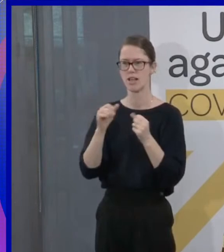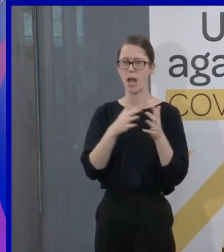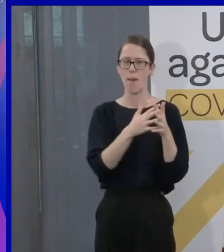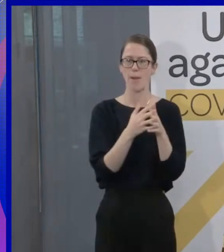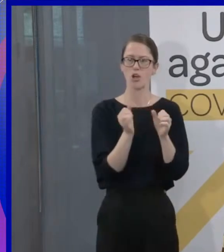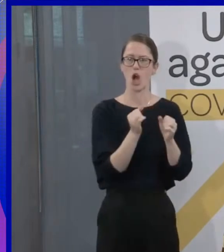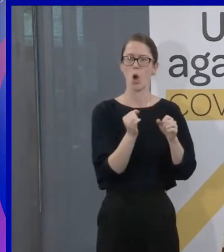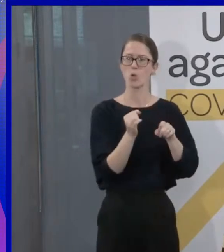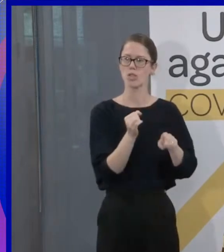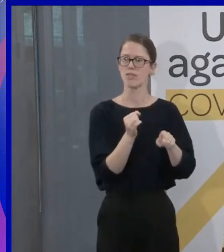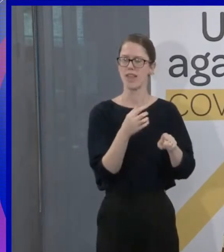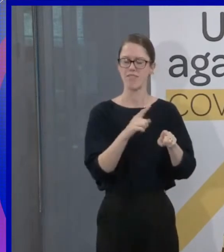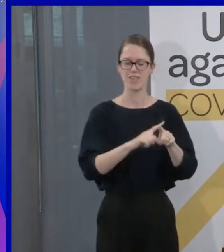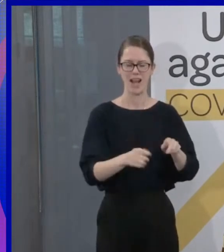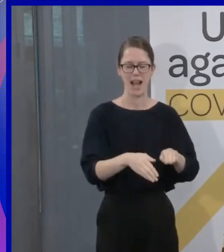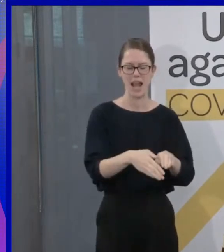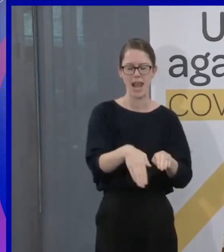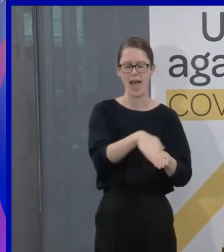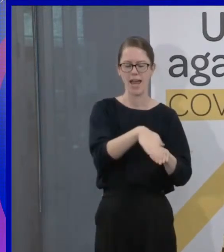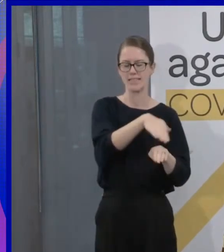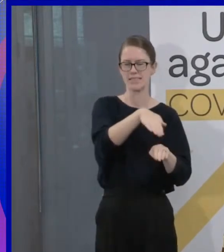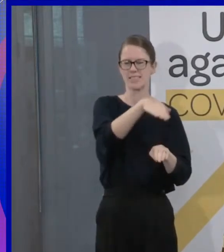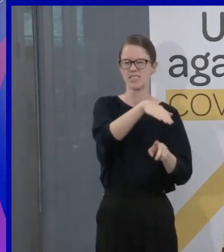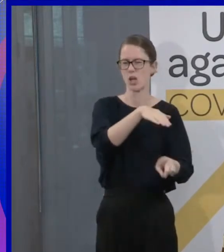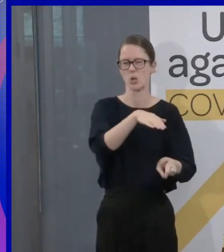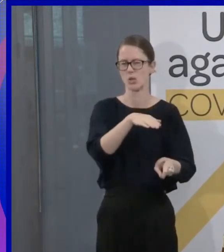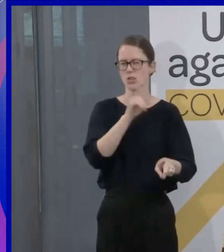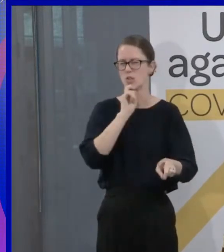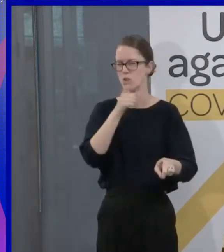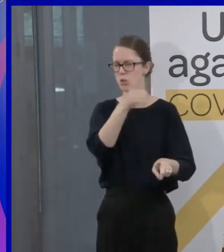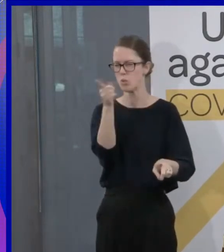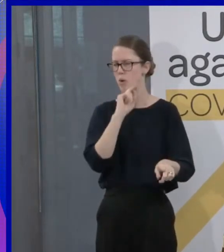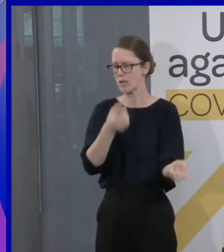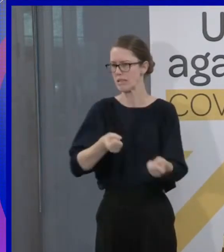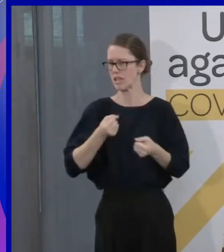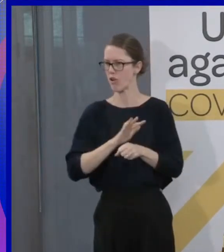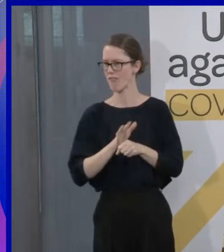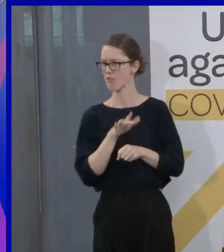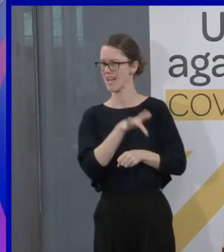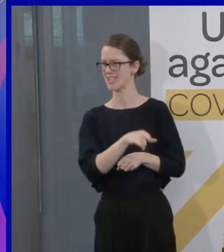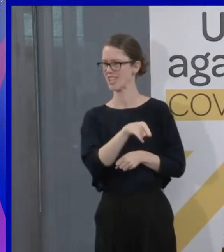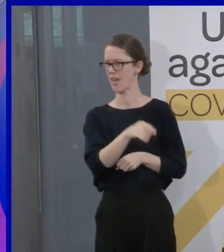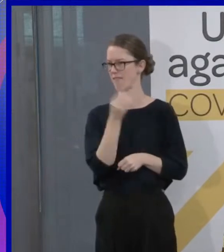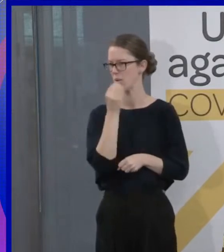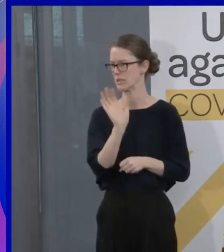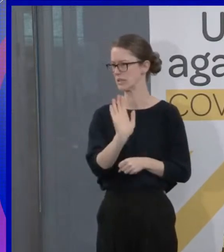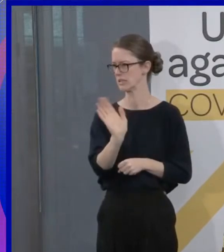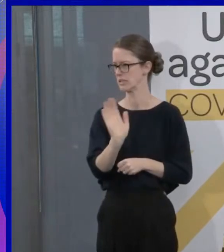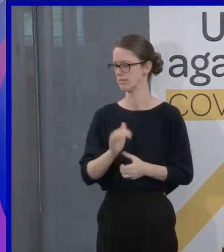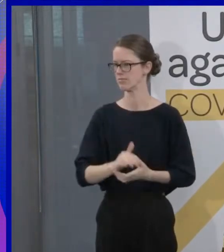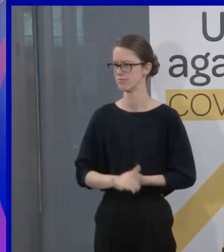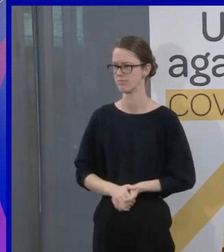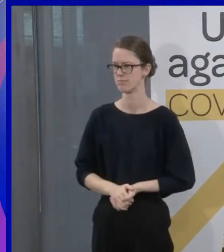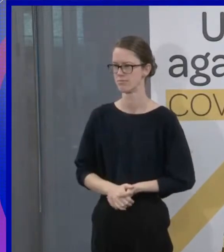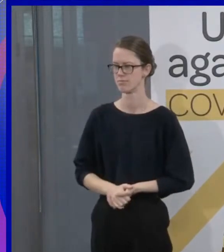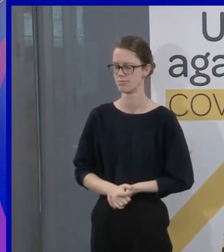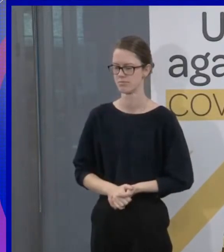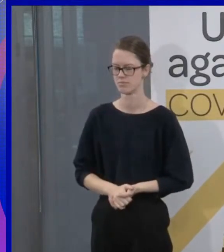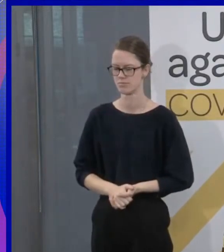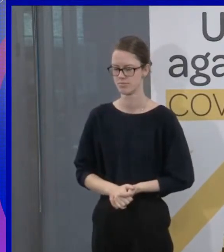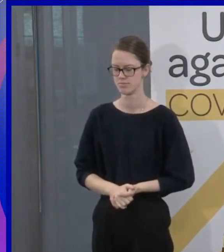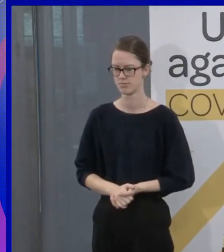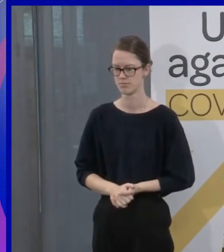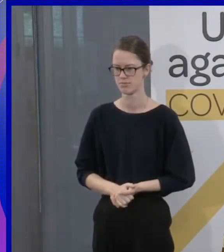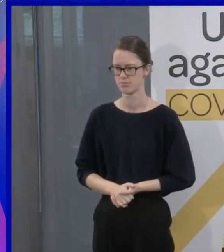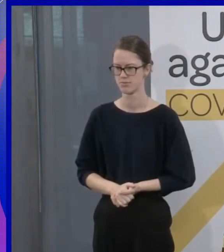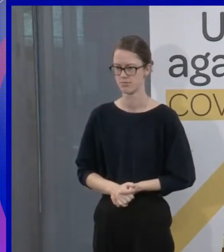Americold have a number of other layers outside them in addition to the packaging of the actual food. And of course,